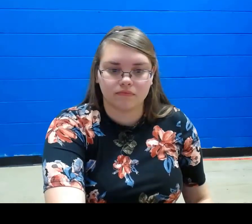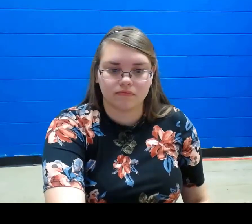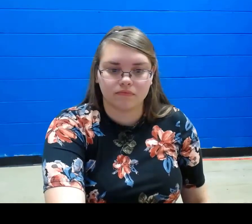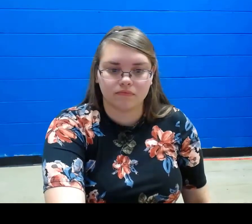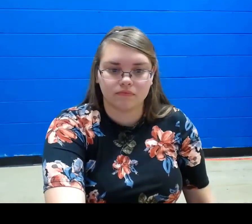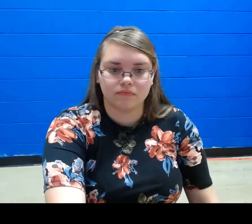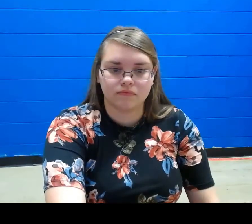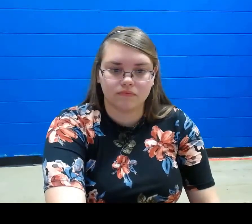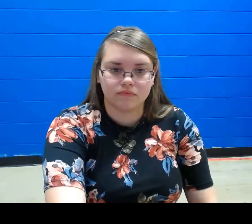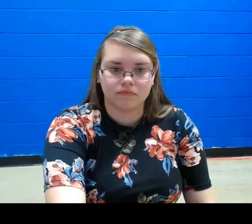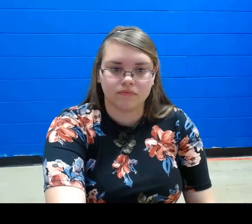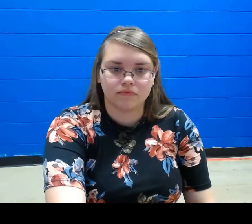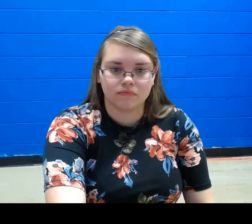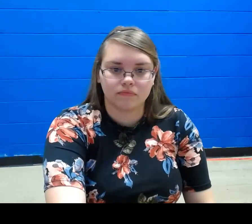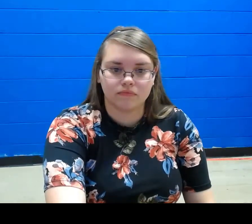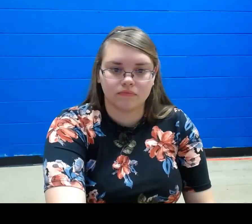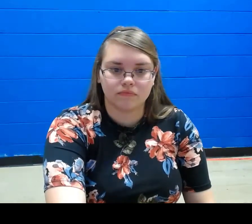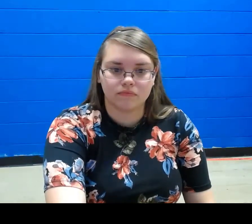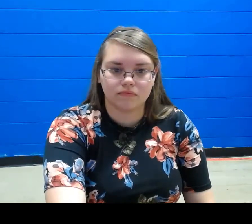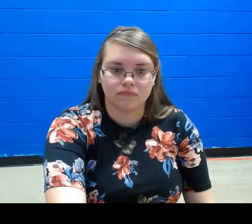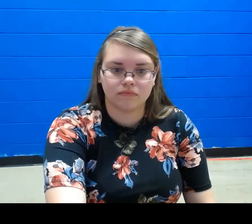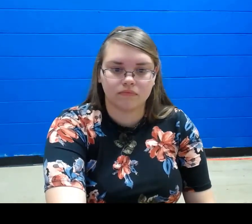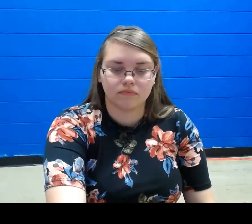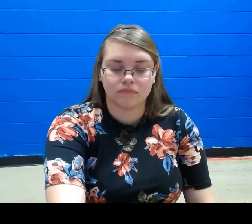then be cleared away by the macrophages.